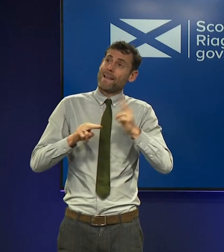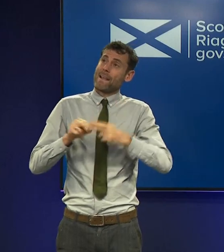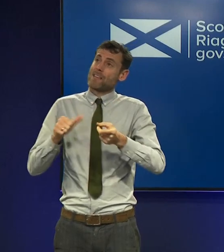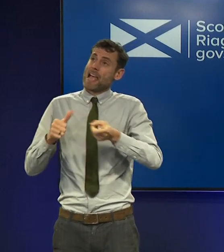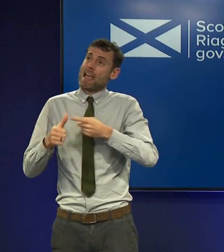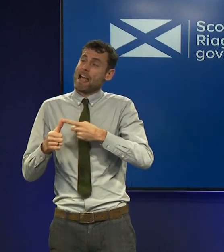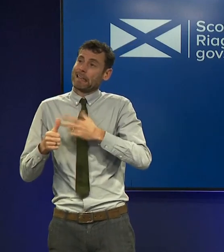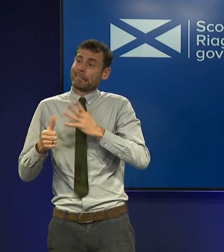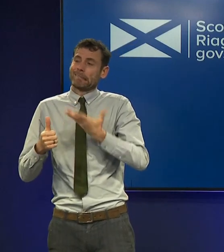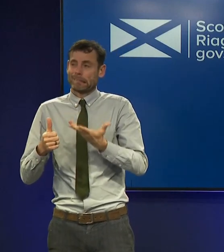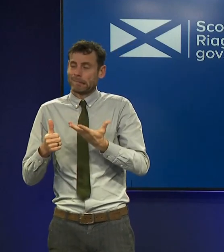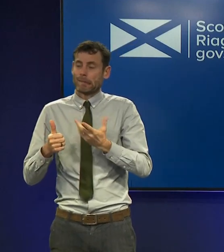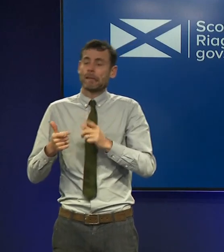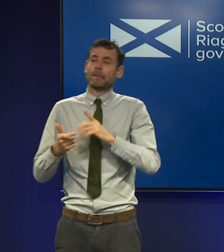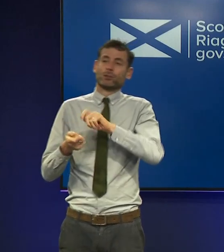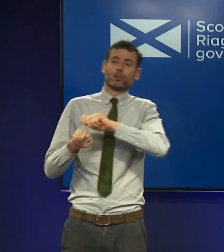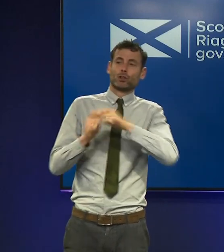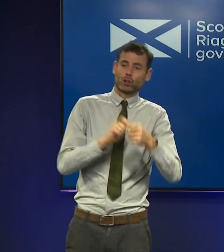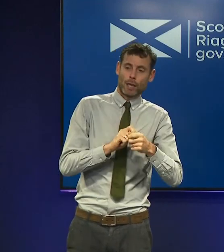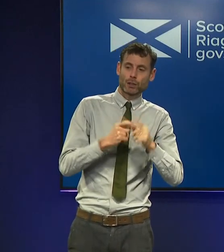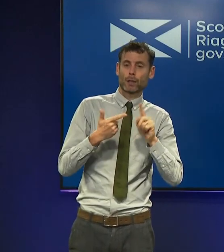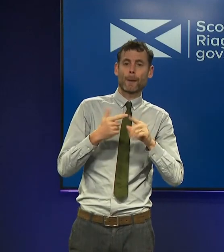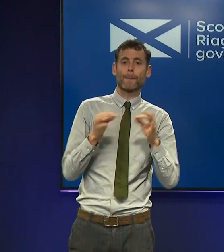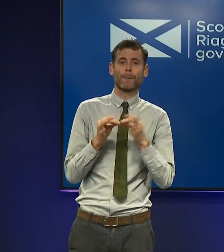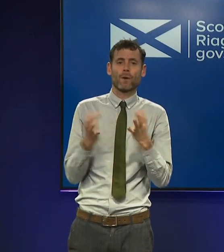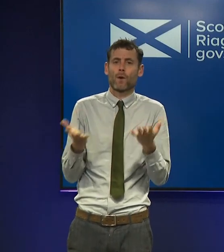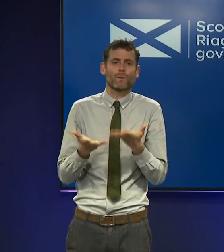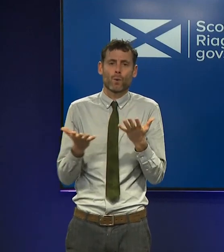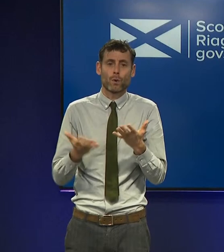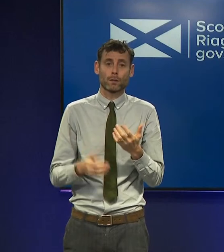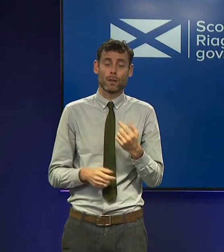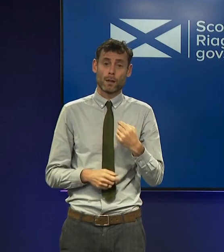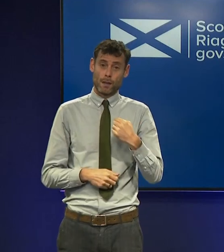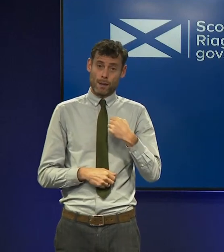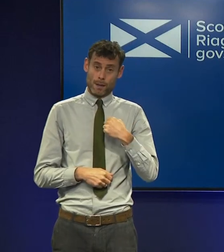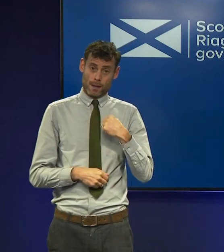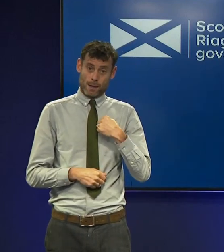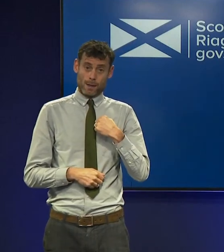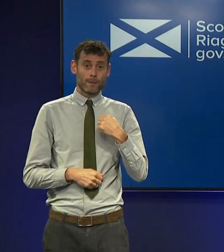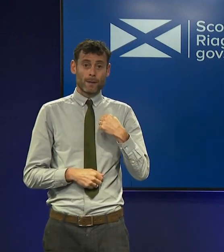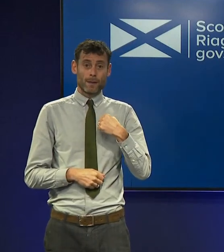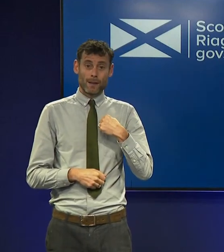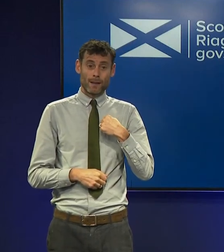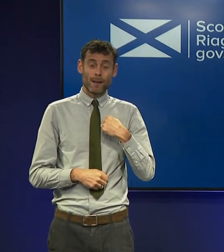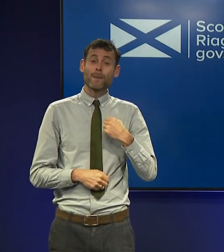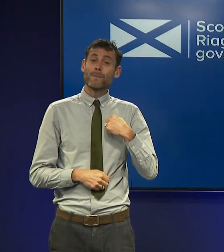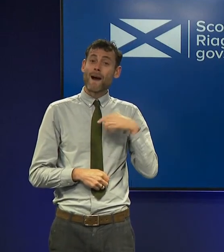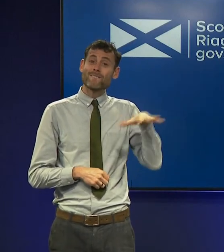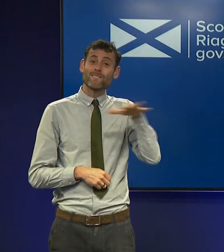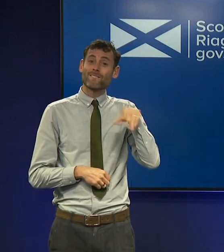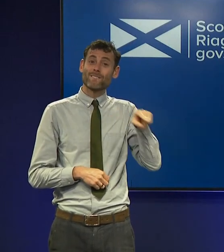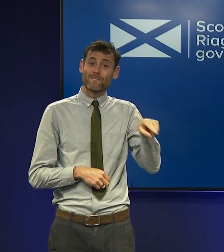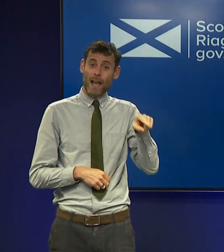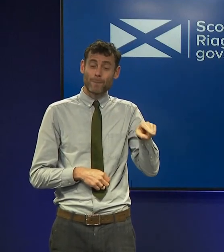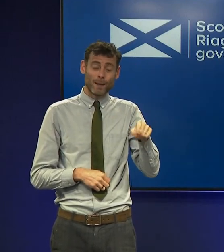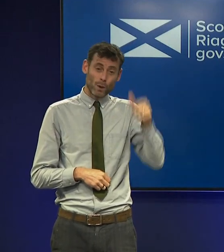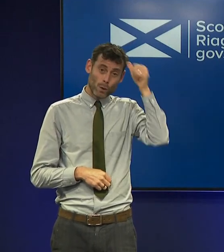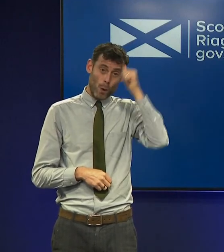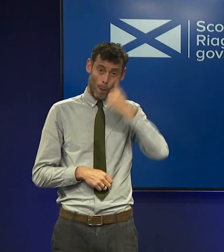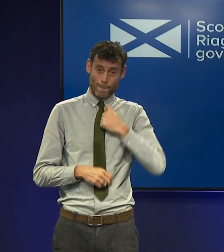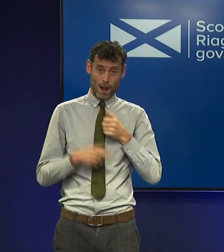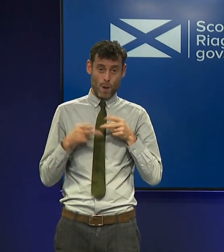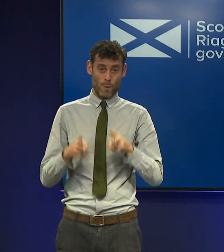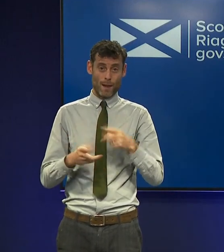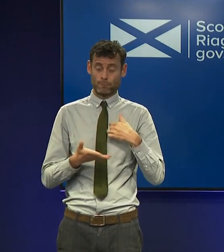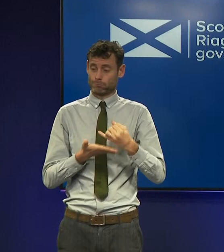every individual across the country. As my family would tell me, I'm not always that good at making these kind of decisions for my own family, so I'm